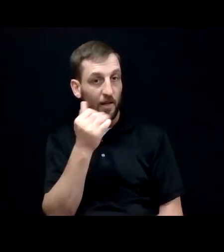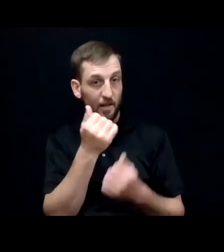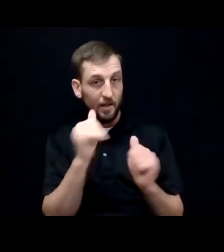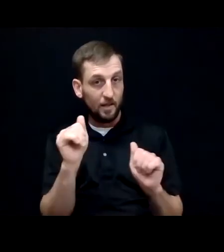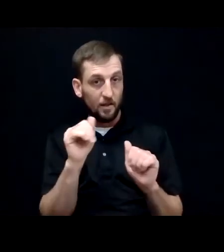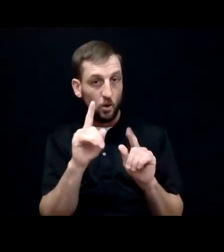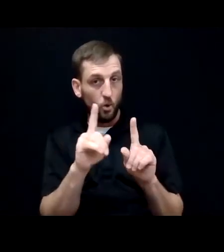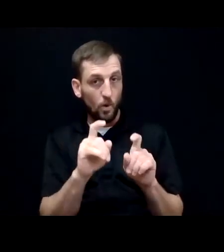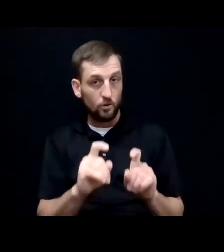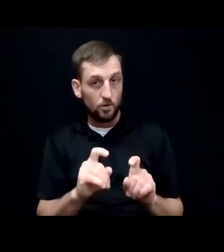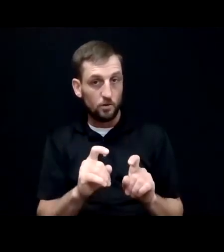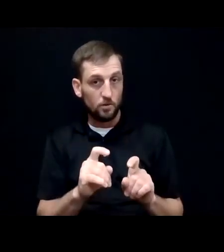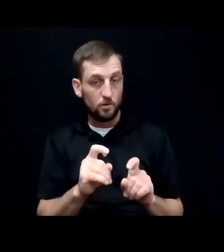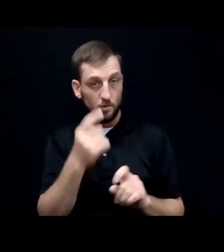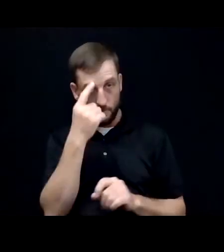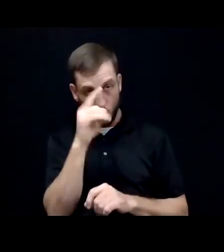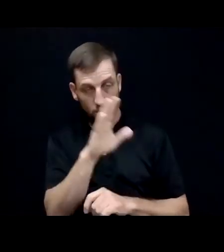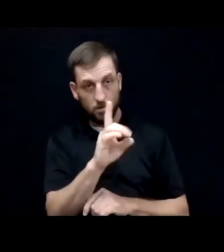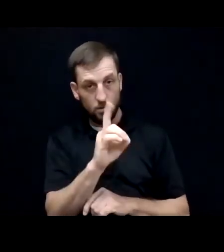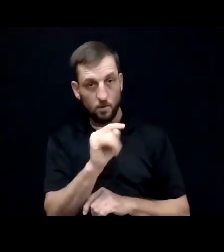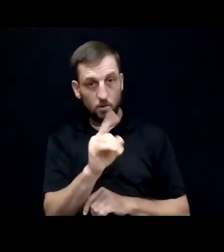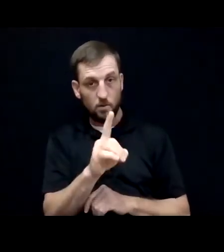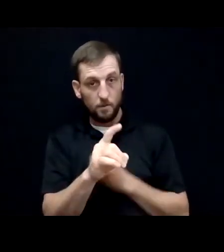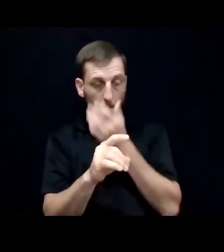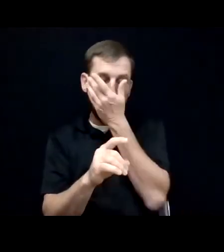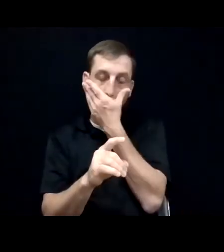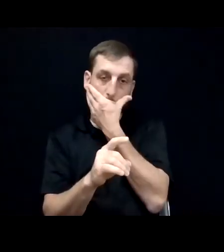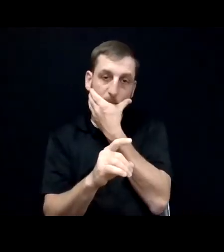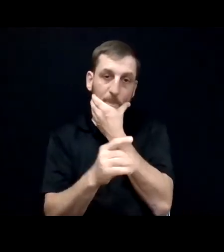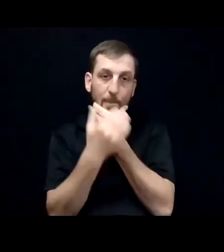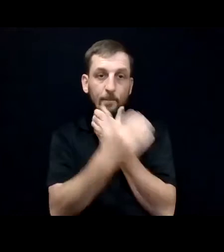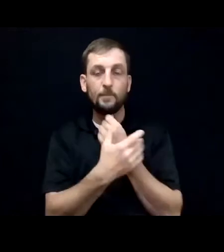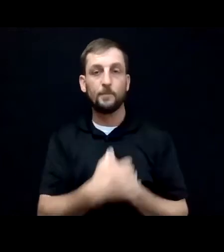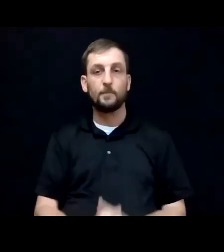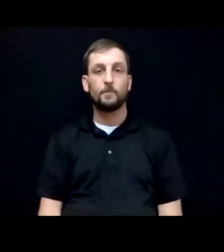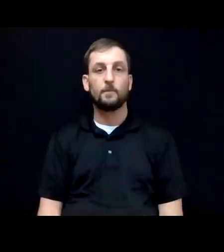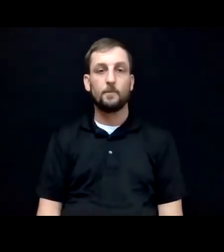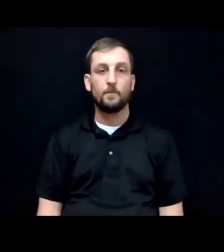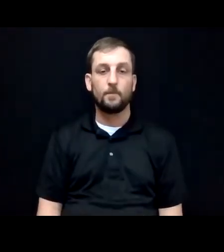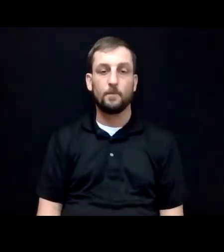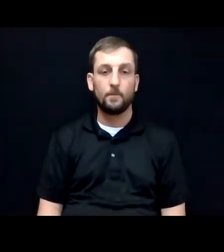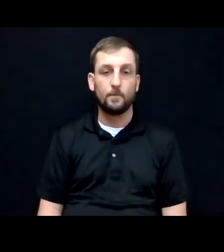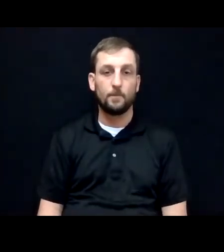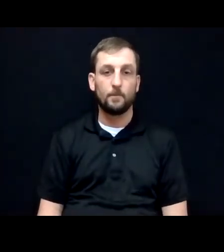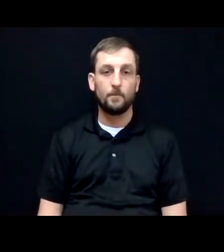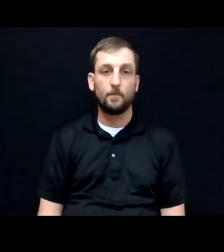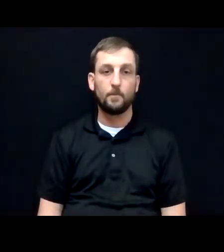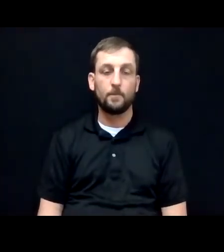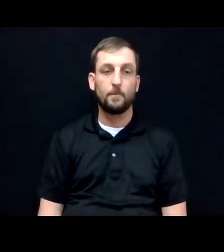asked for the department? Sure. Appreciate it. You're welcome. Okay,